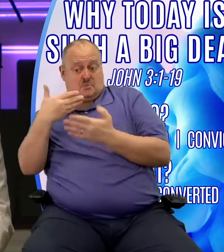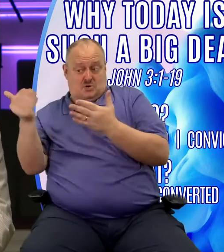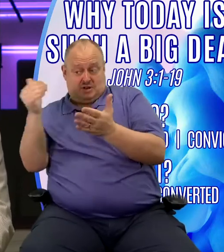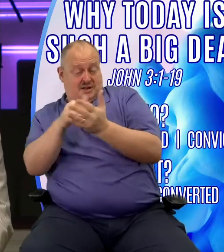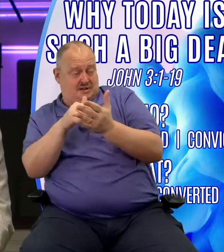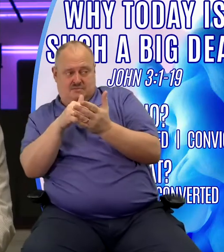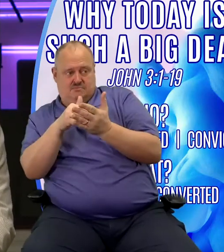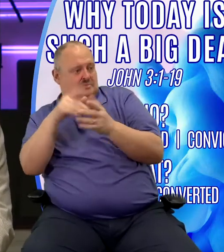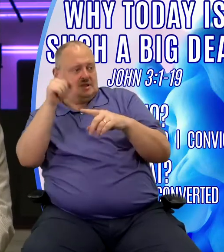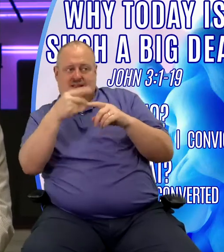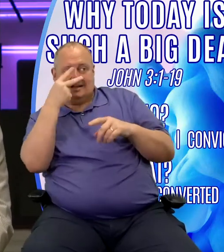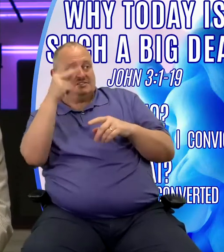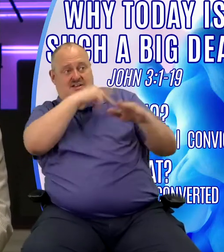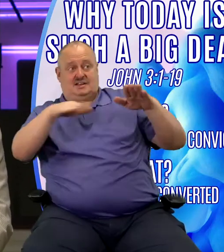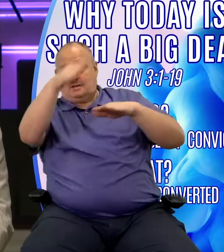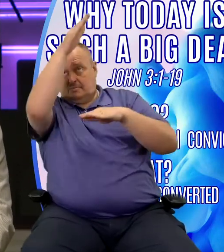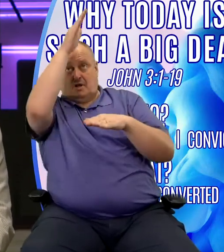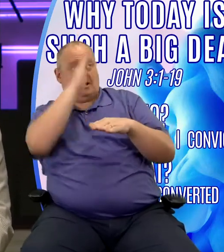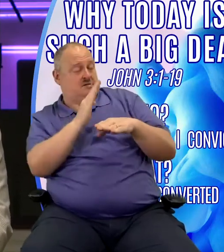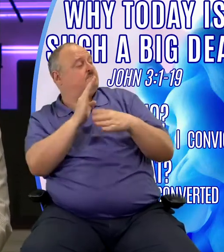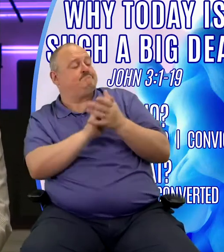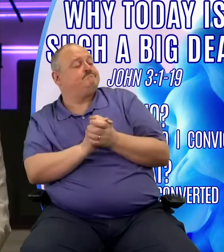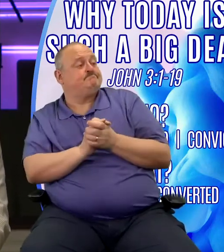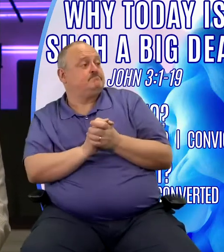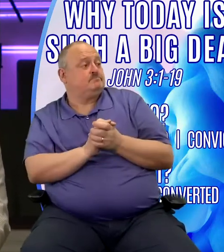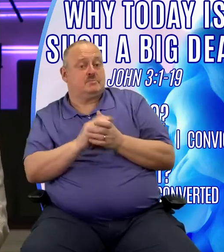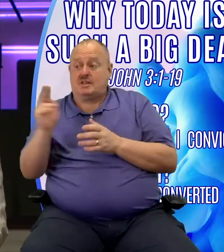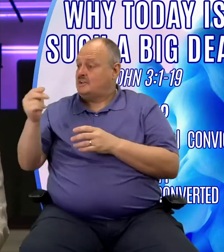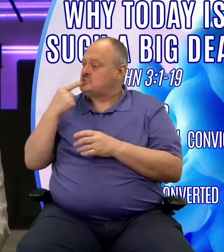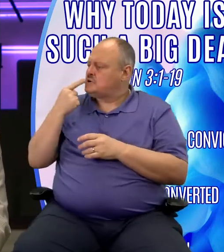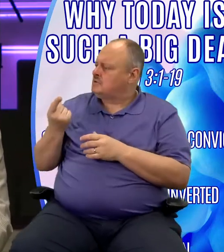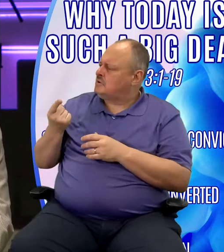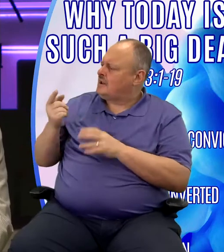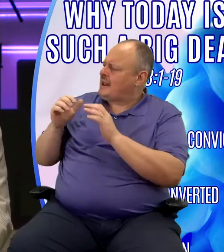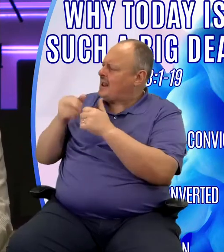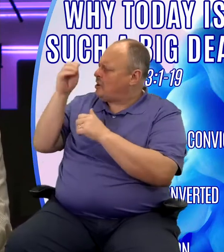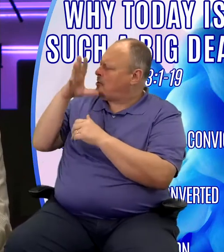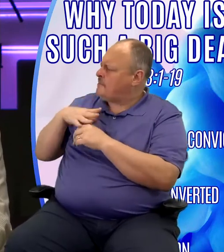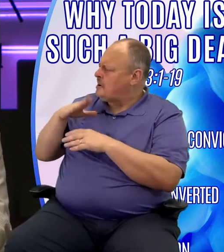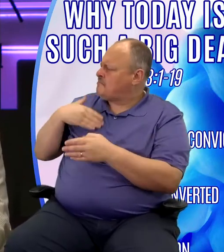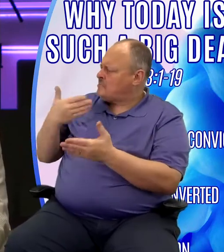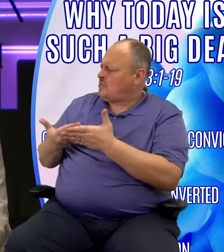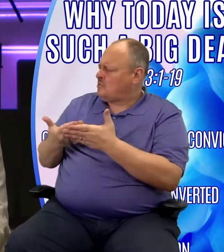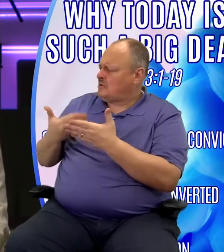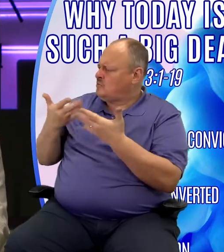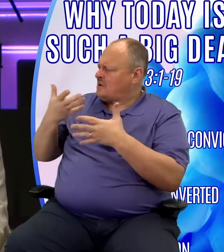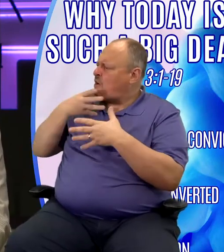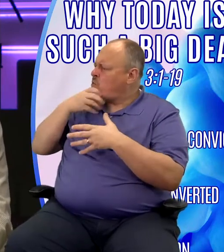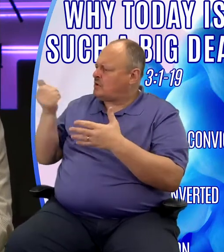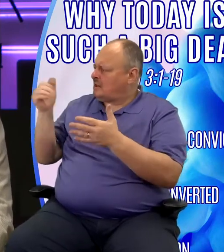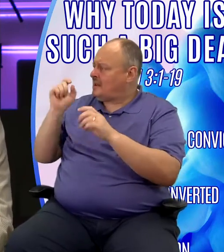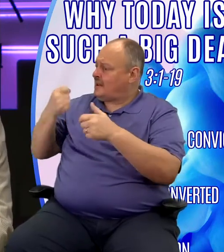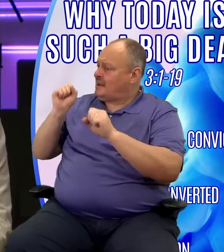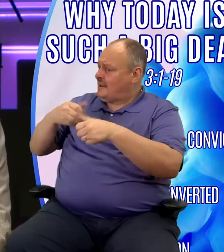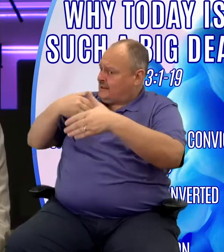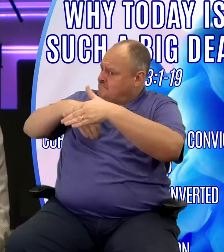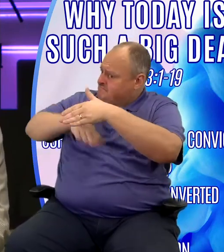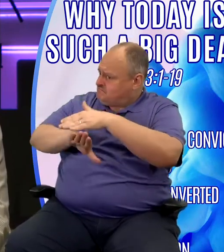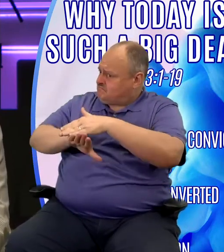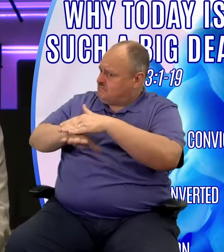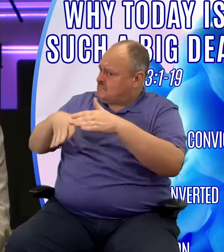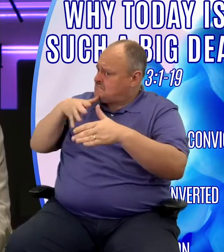he cannot see the kingdom of God. Nicodemus said unto him, How can a man be born when he is old? Can he enter the second time into